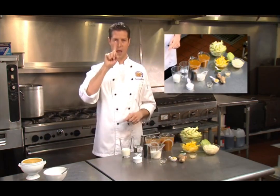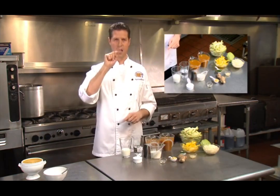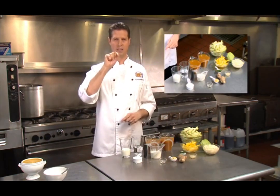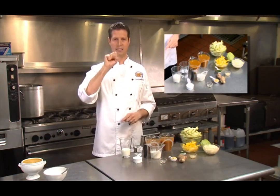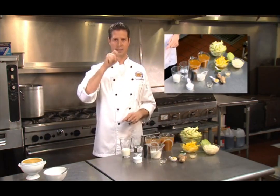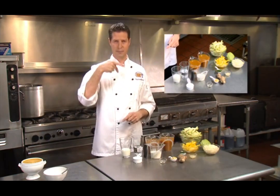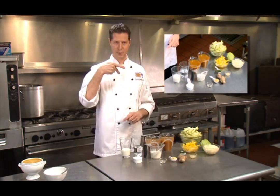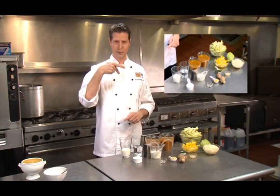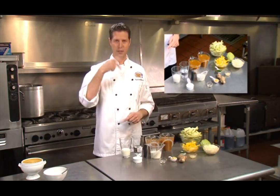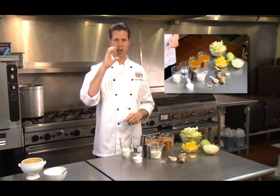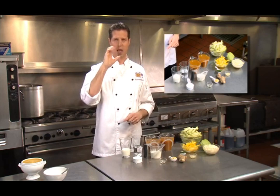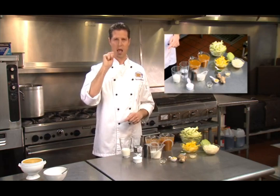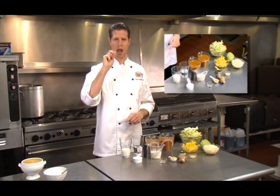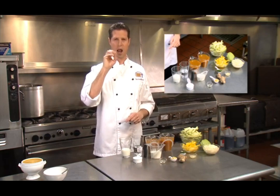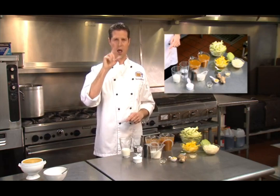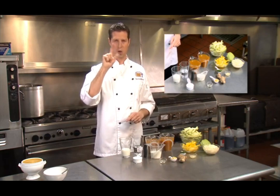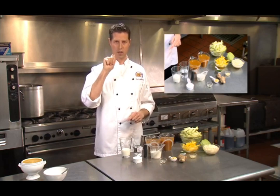and 1 teaspoon of canola oil.